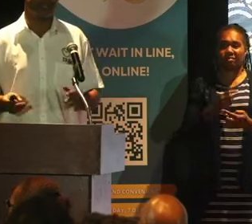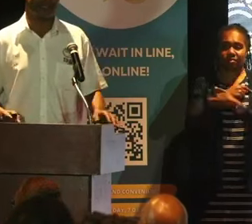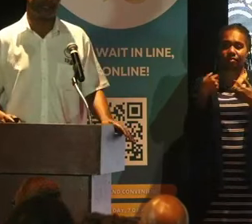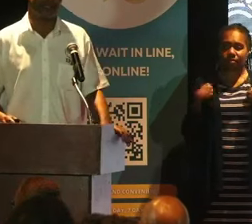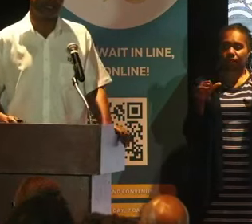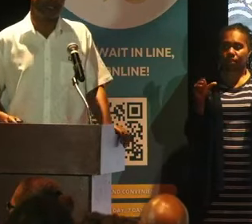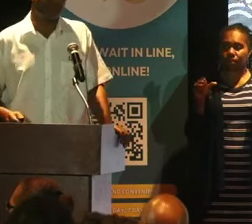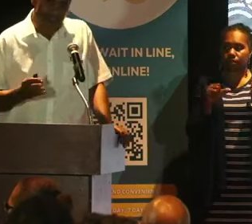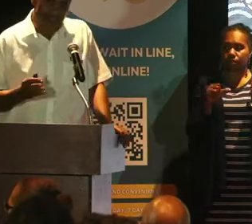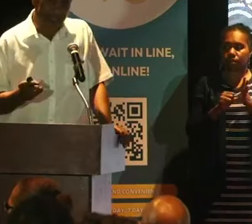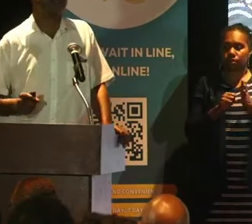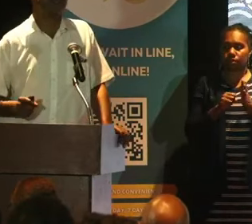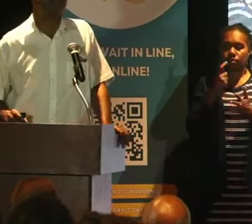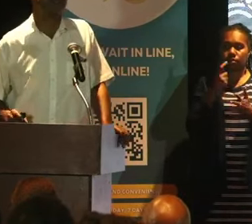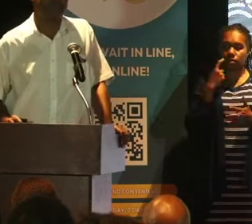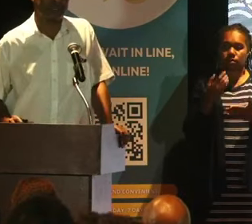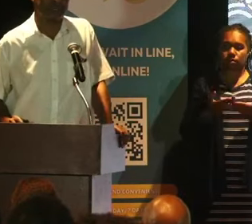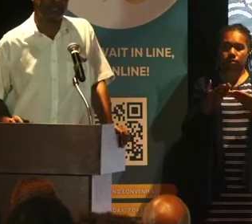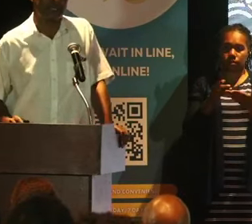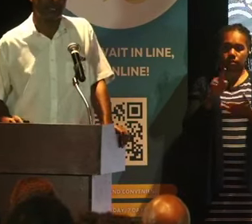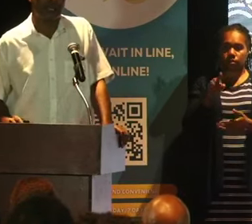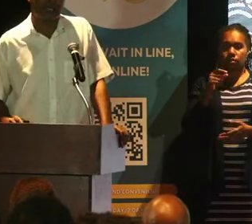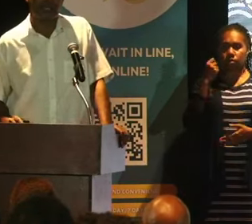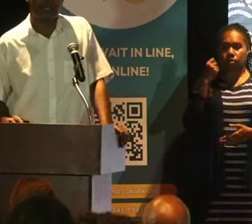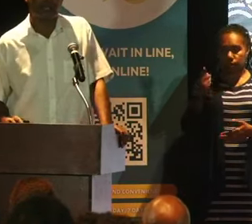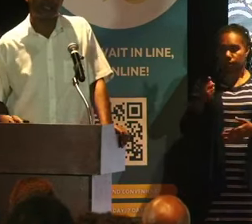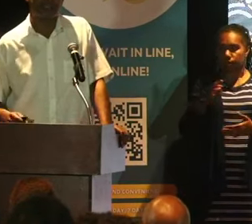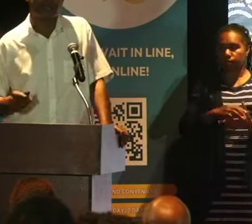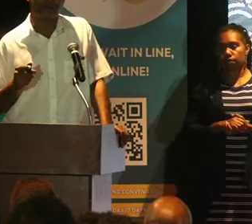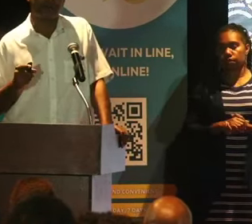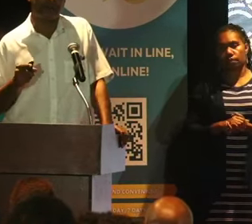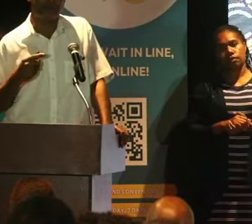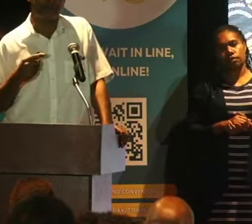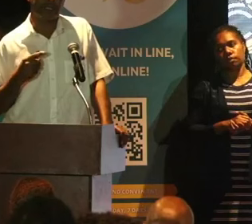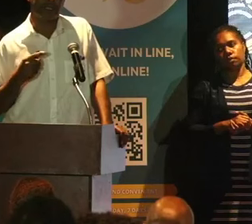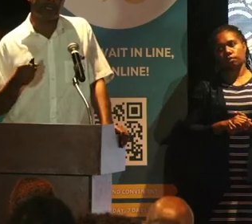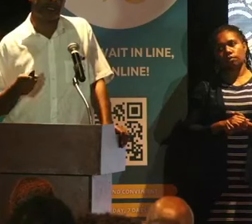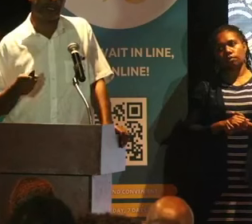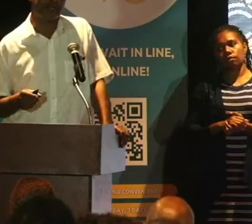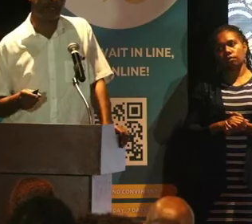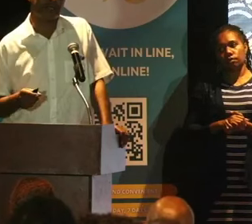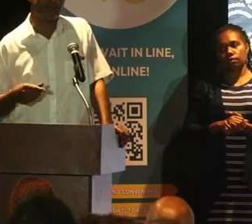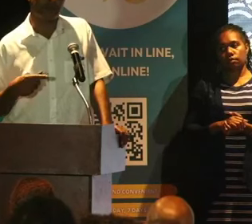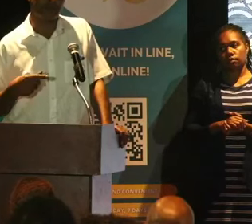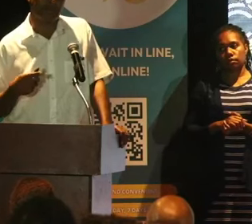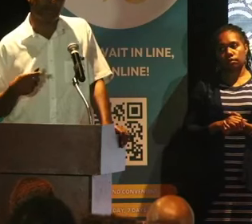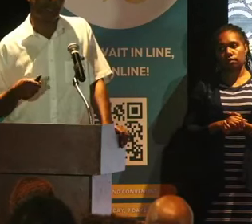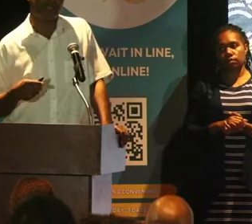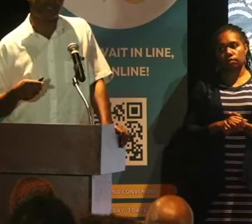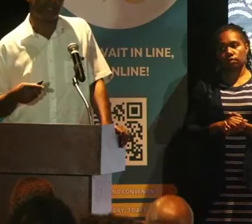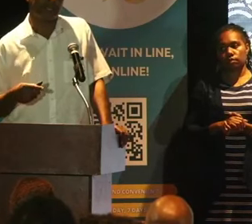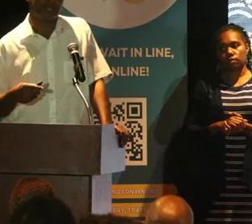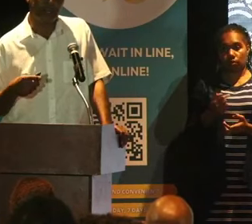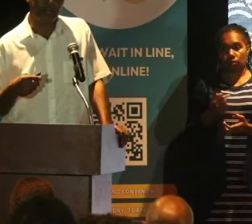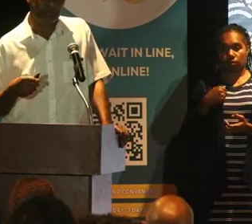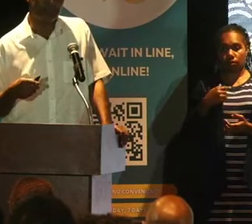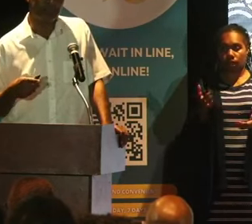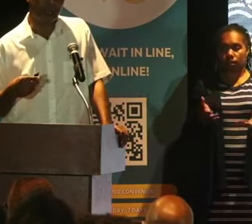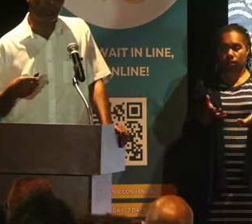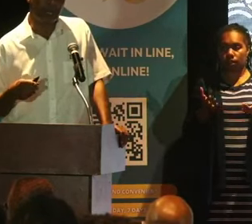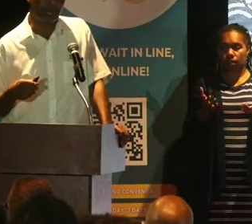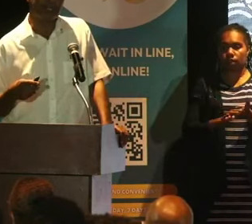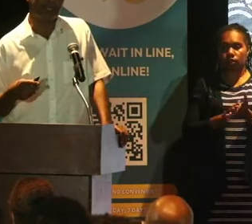that information. But it is a work in progress. I think for me, as an encouragement, if you go online, when you